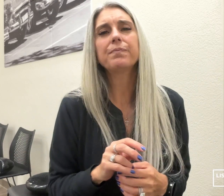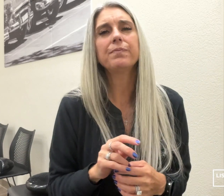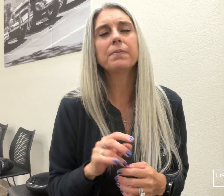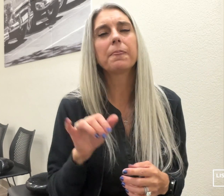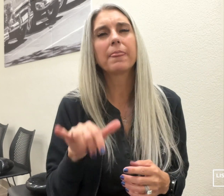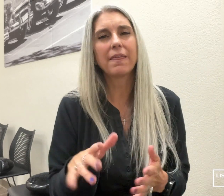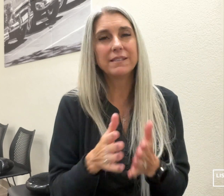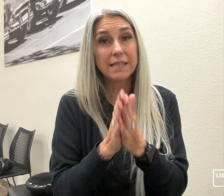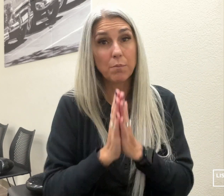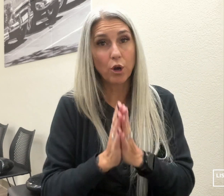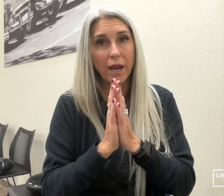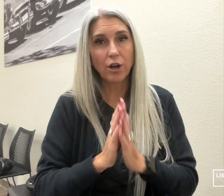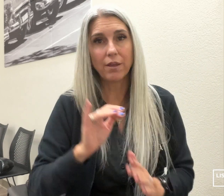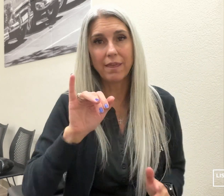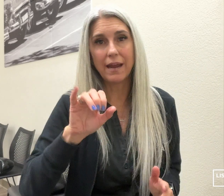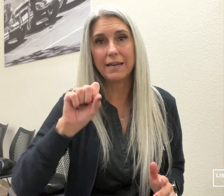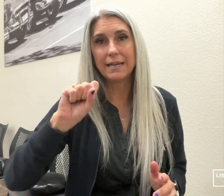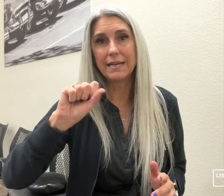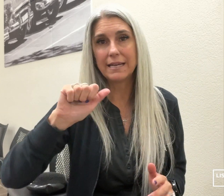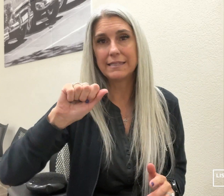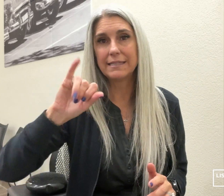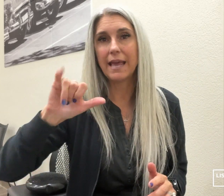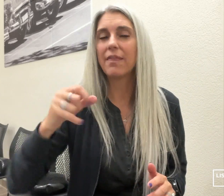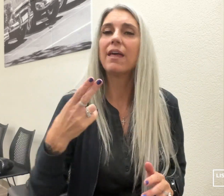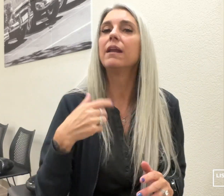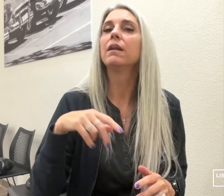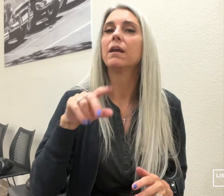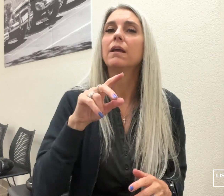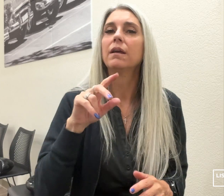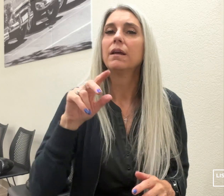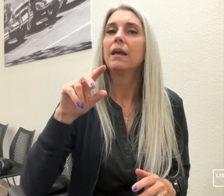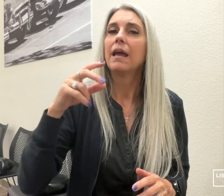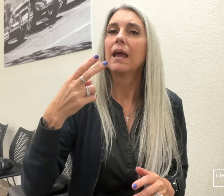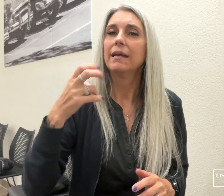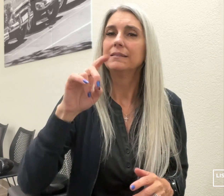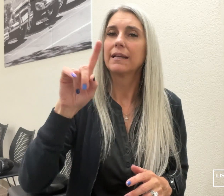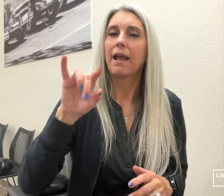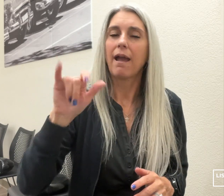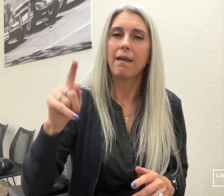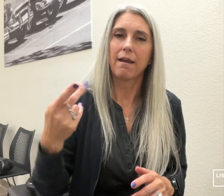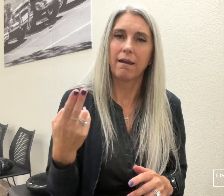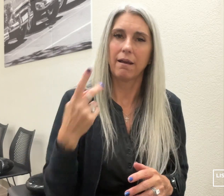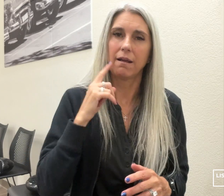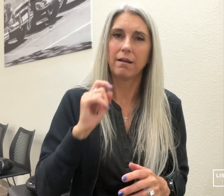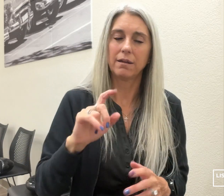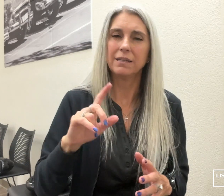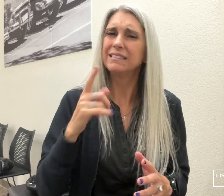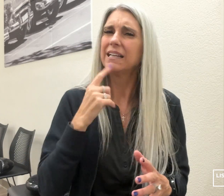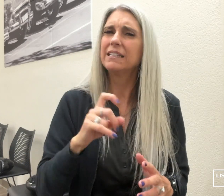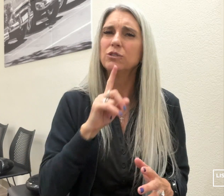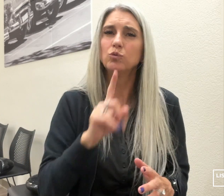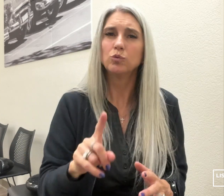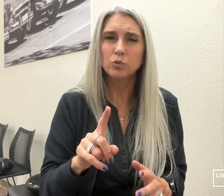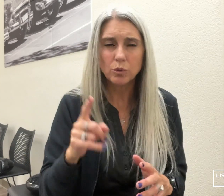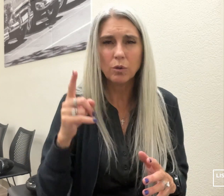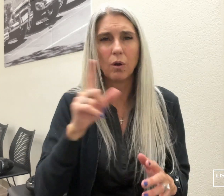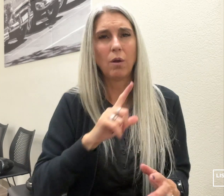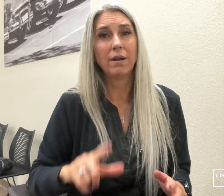the prayer that Hezekiah laid out before God. It is true, Lord, that the kings of Assyria have